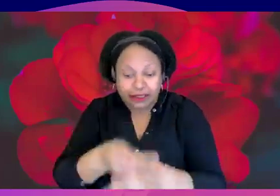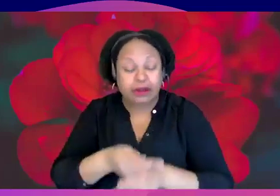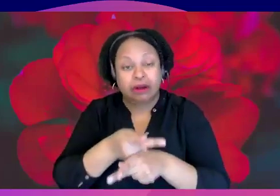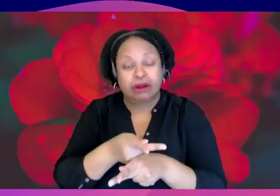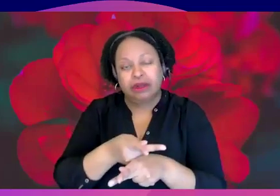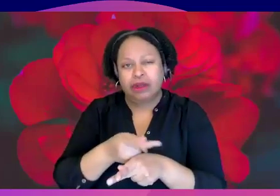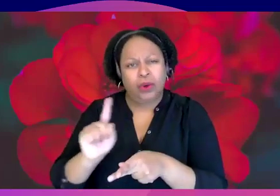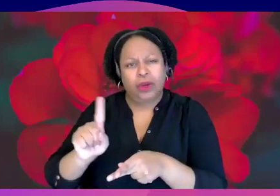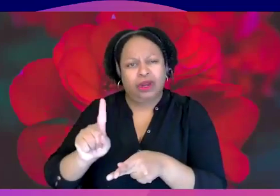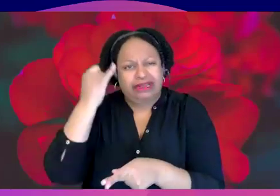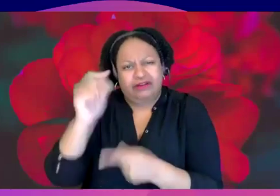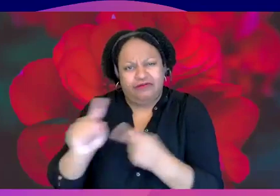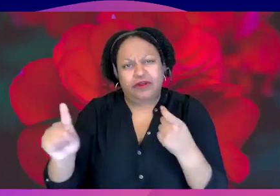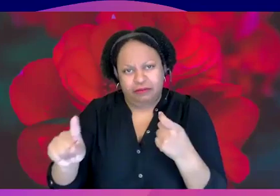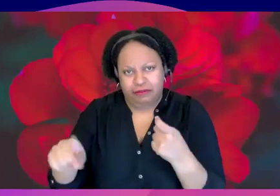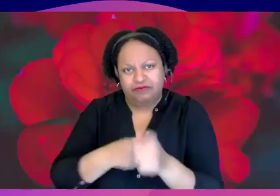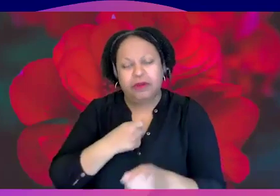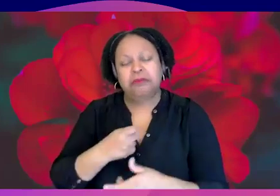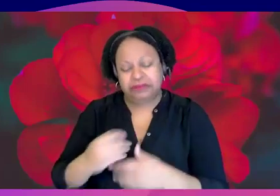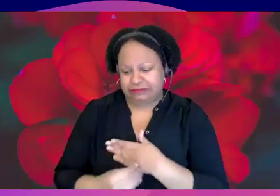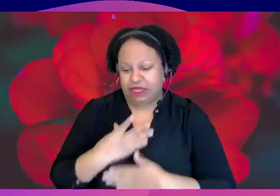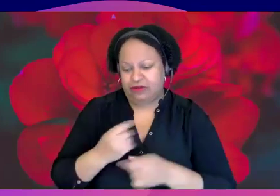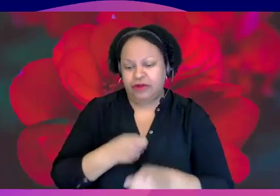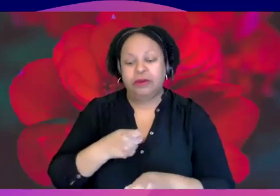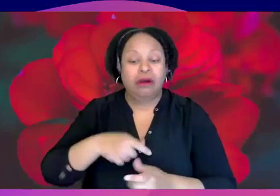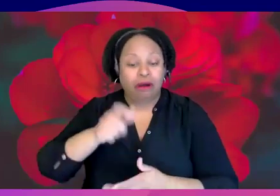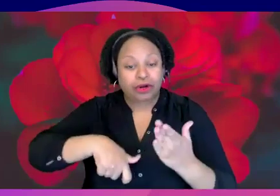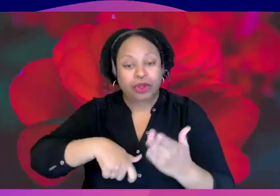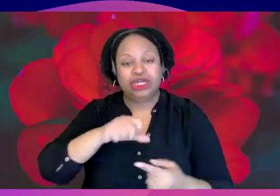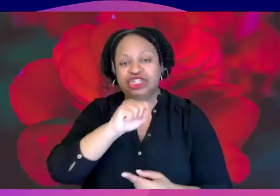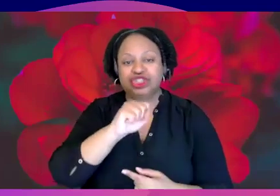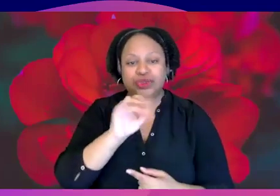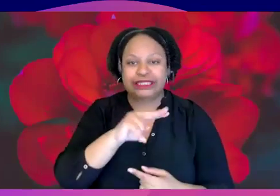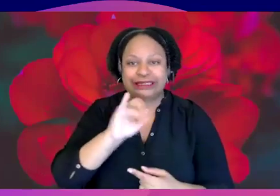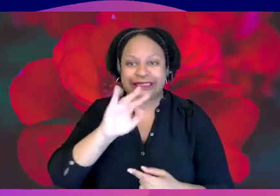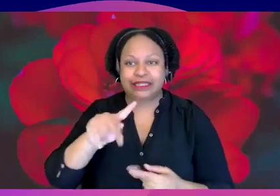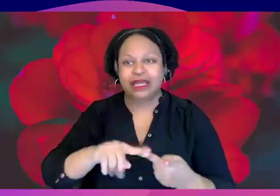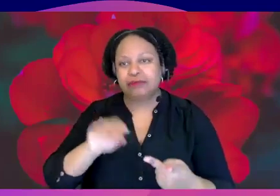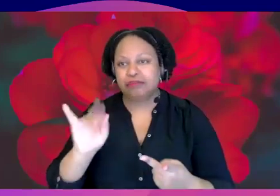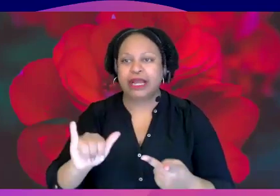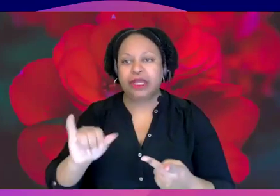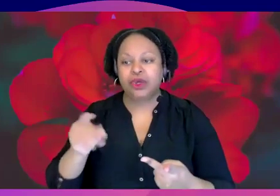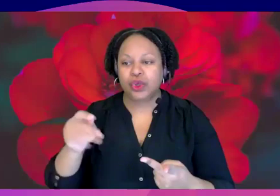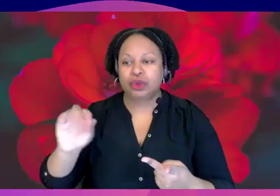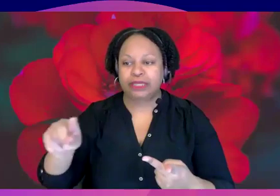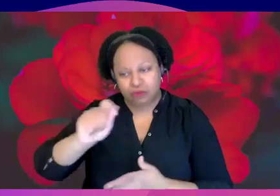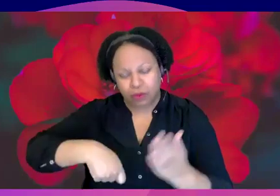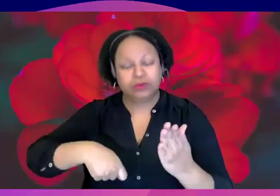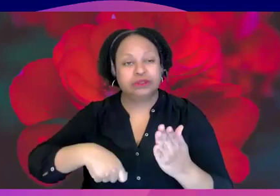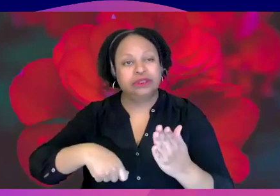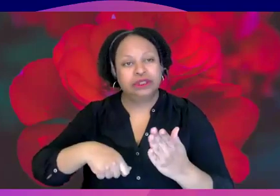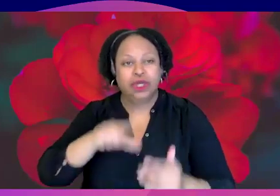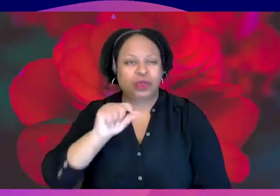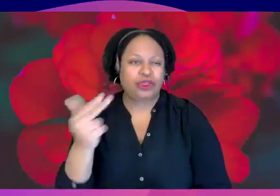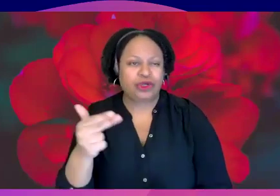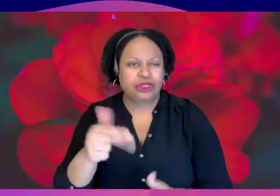an article written by Susan Silk and Barry Goldman. It was the 2013 article in the LA